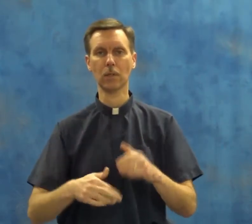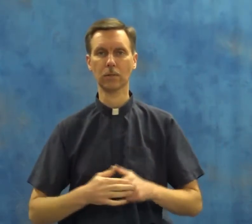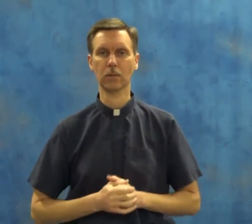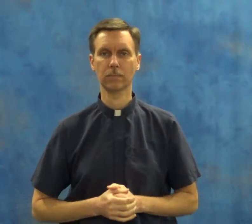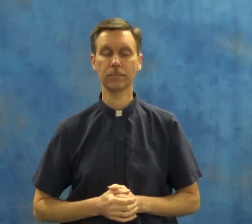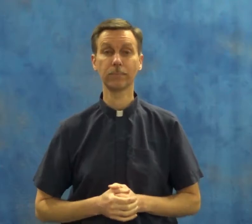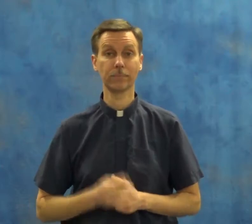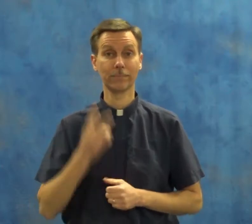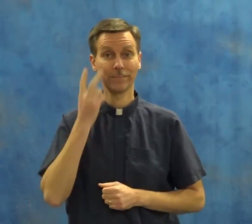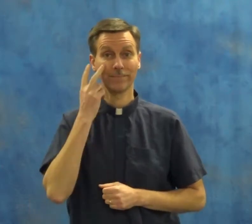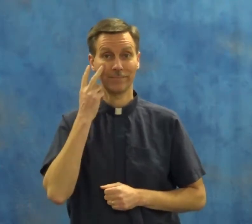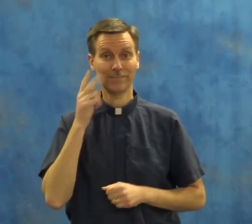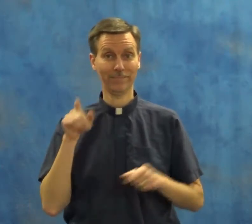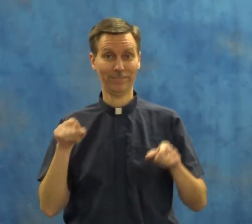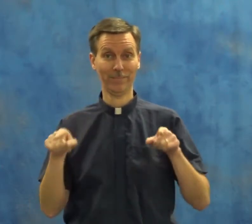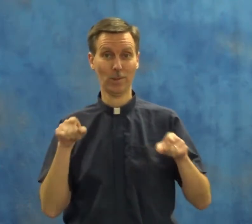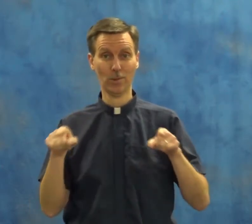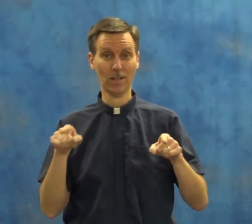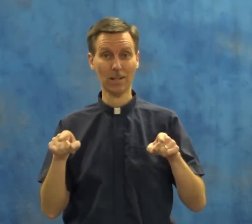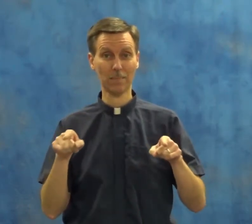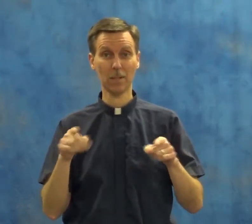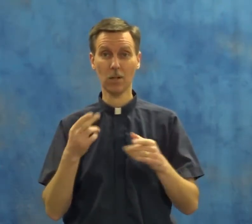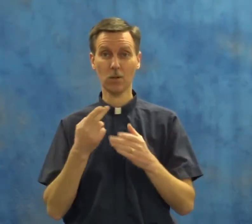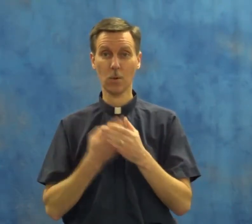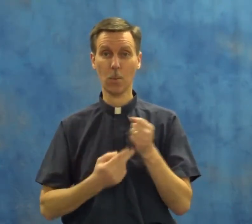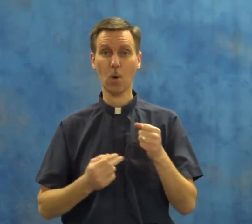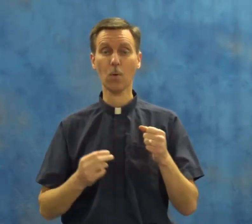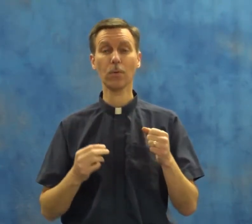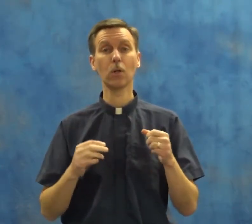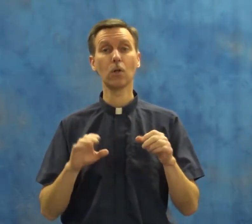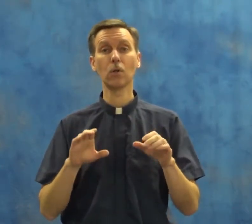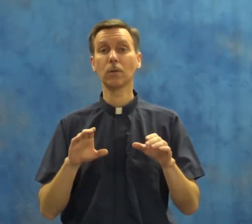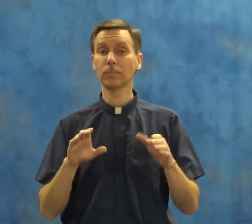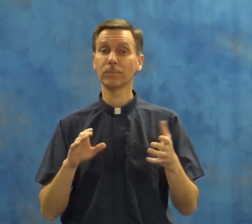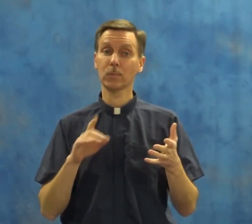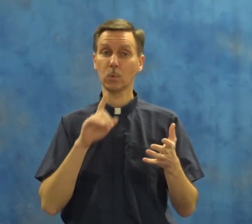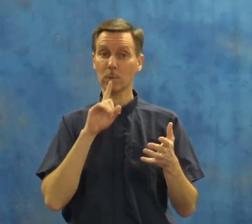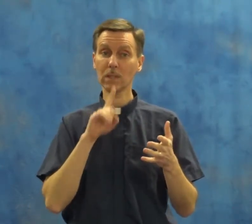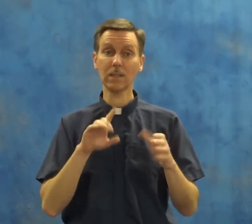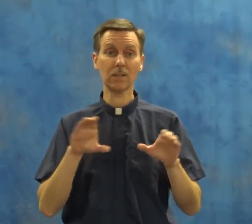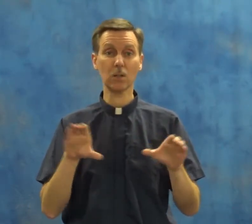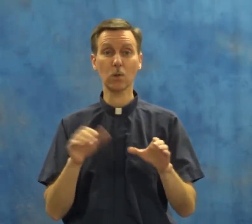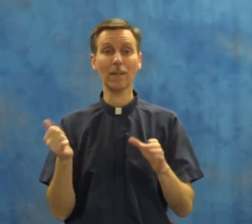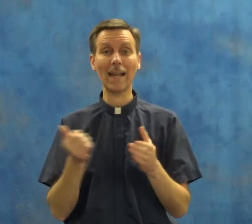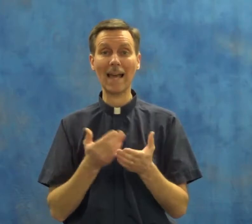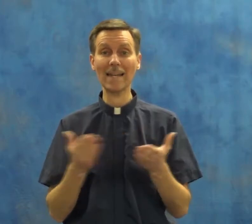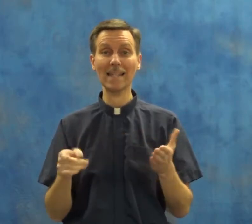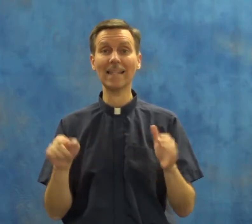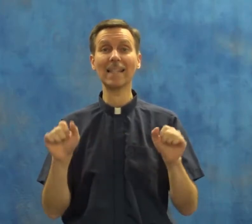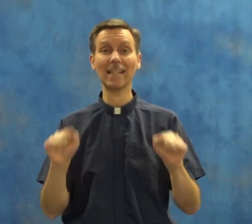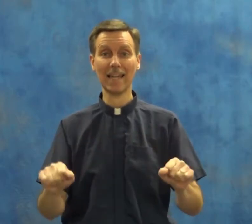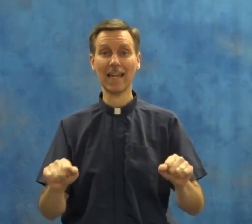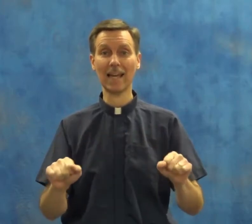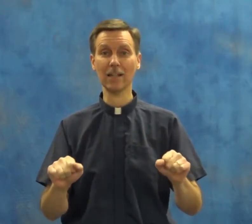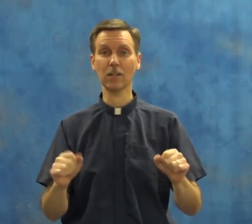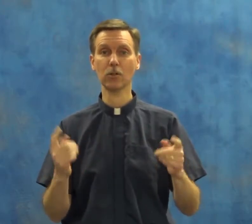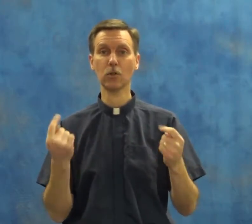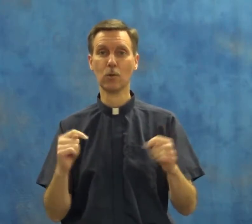results. You see, they're both, really, they're doing anything they can to try